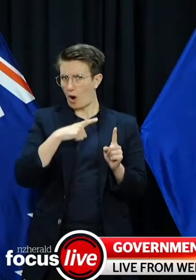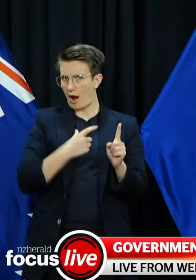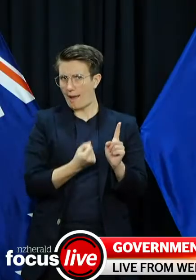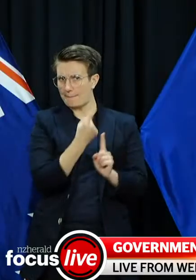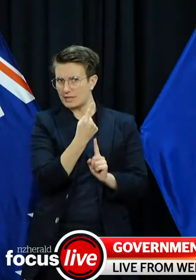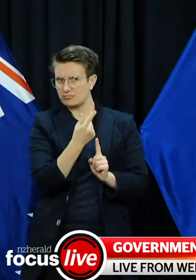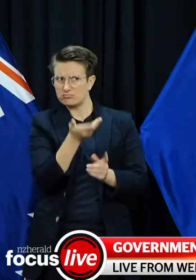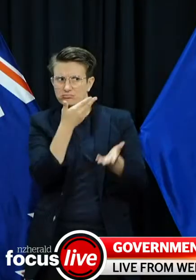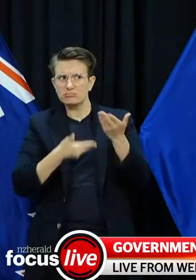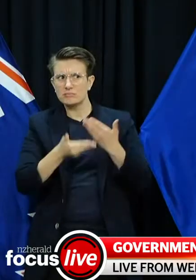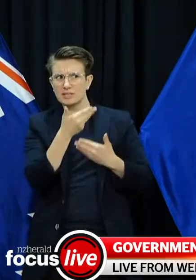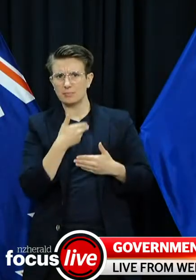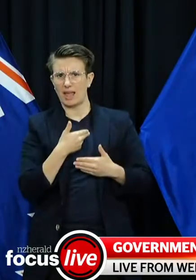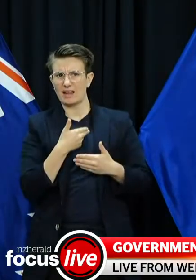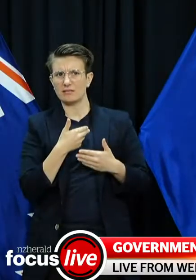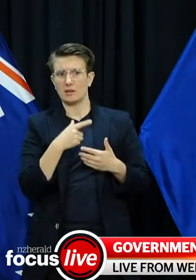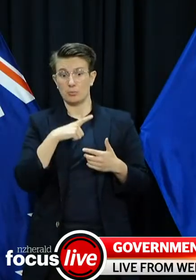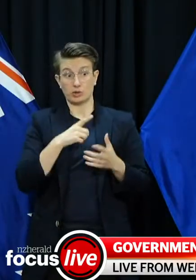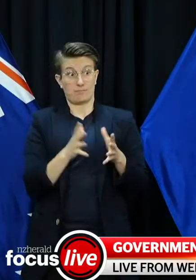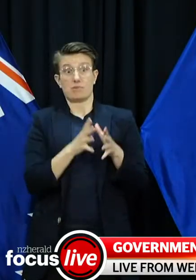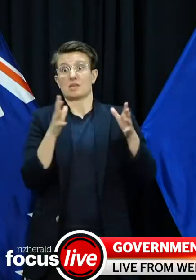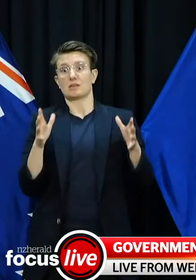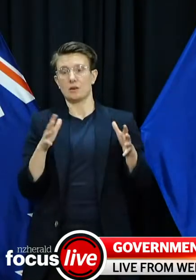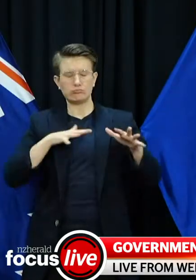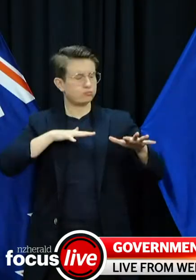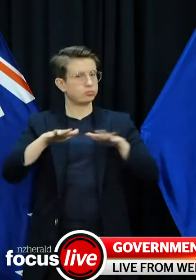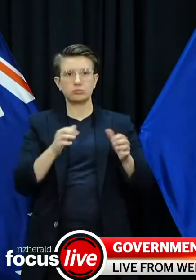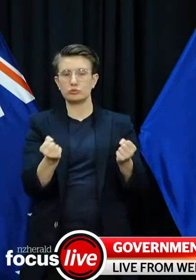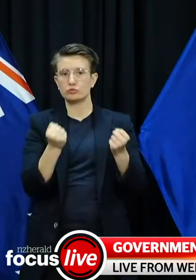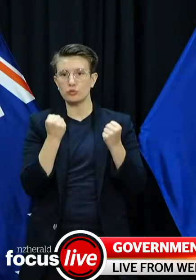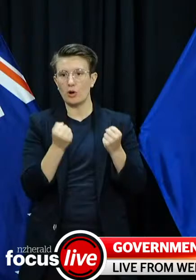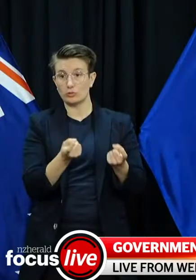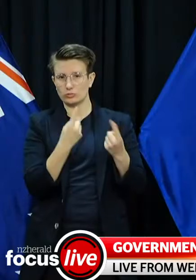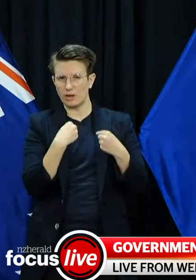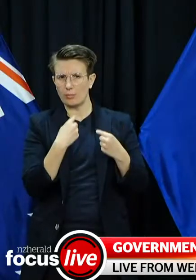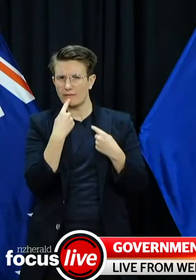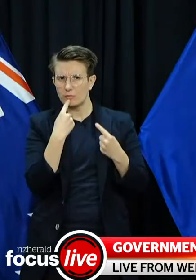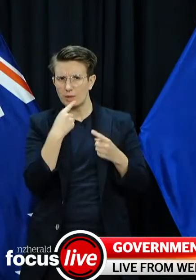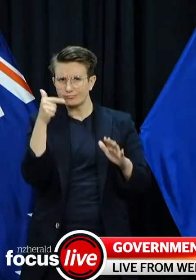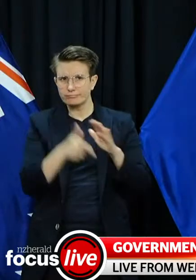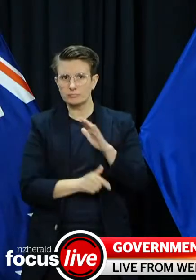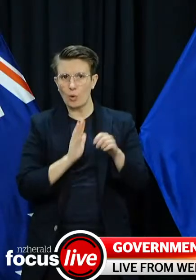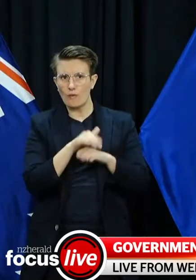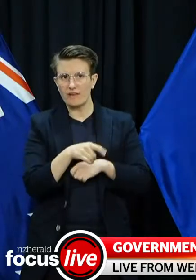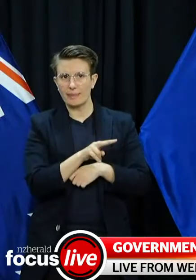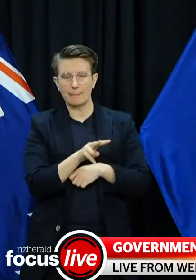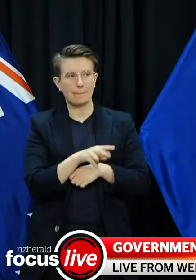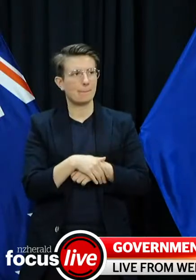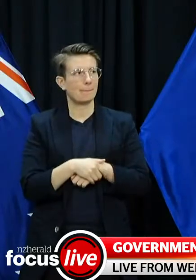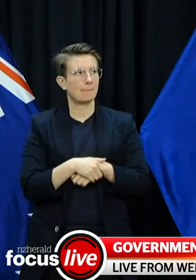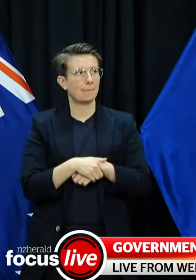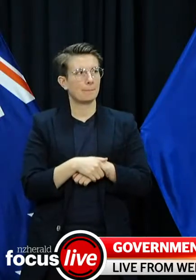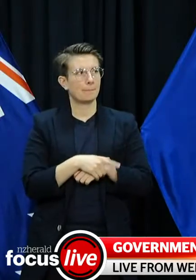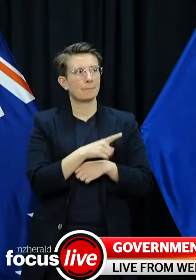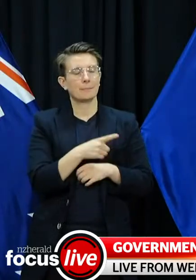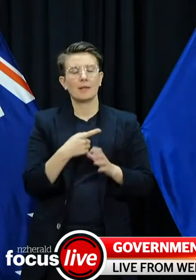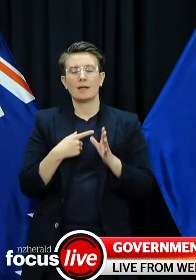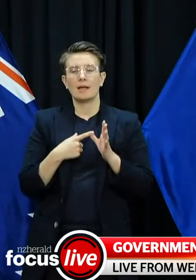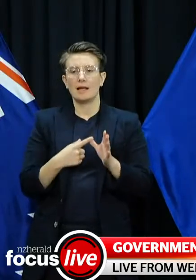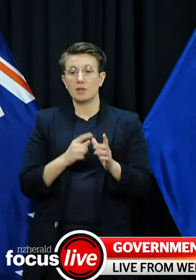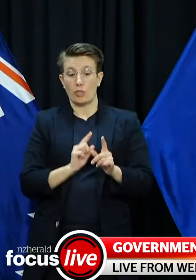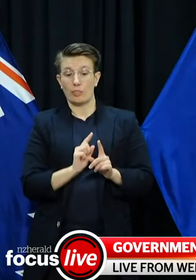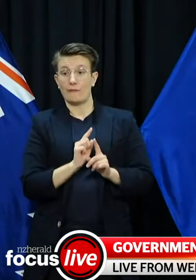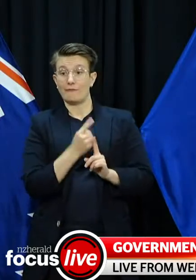Yeah. So I can comment on how the first and the last are related, because we have a pretty good feel for the physics and the science around